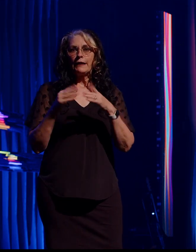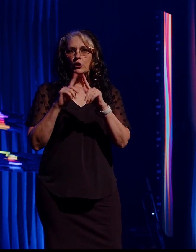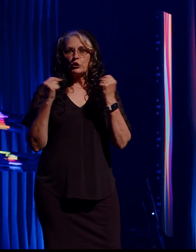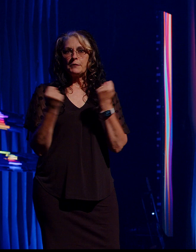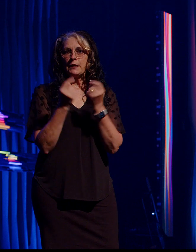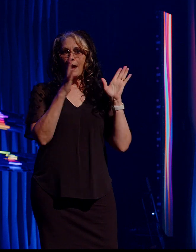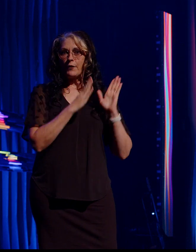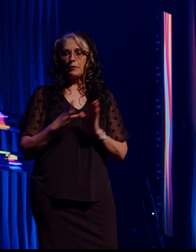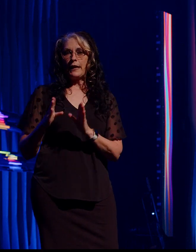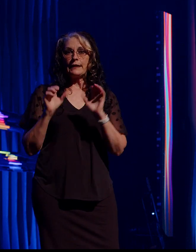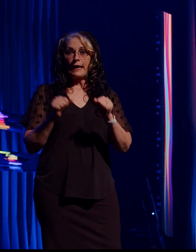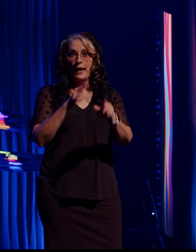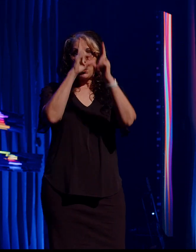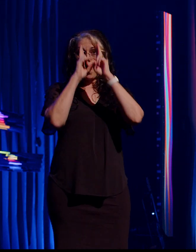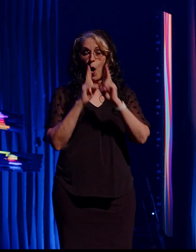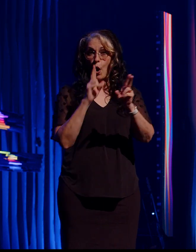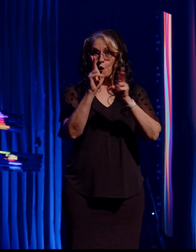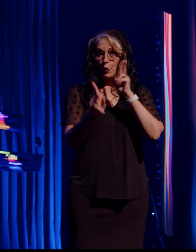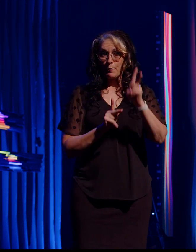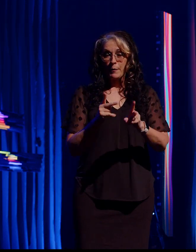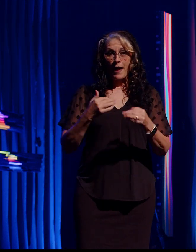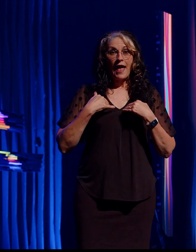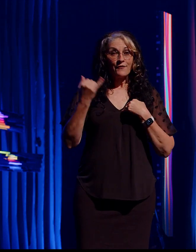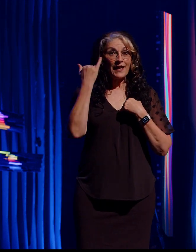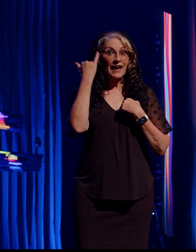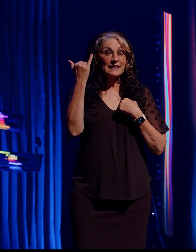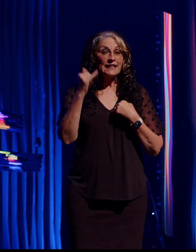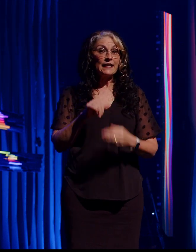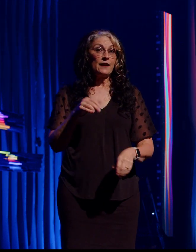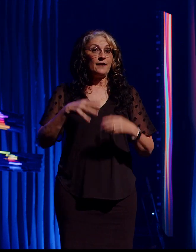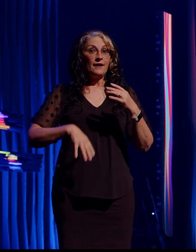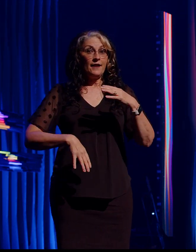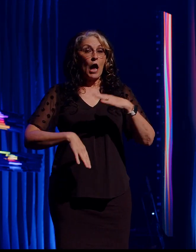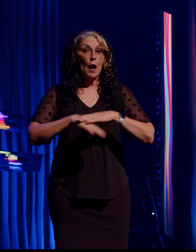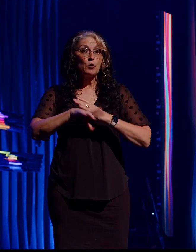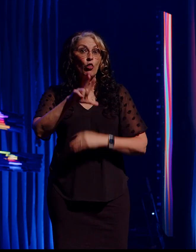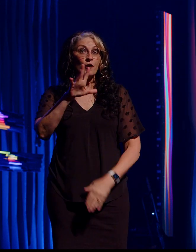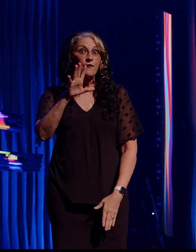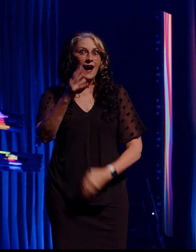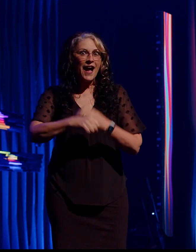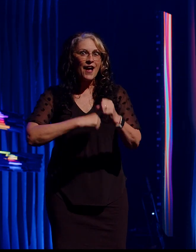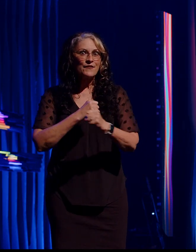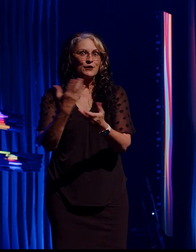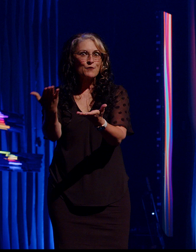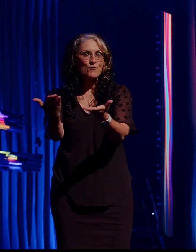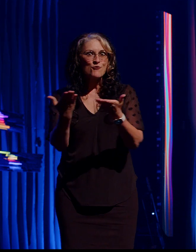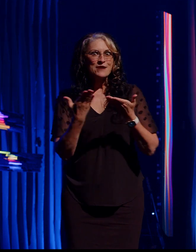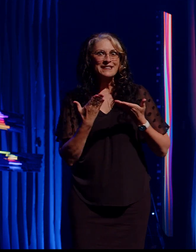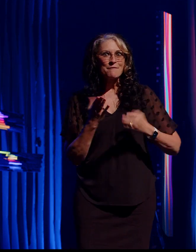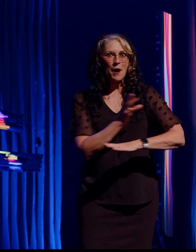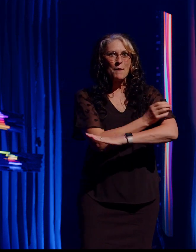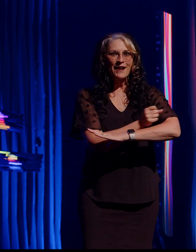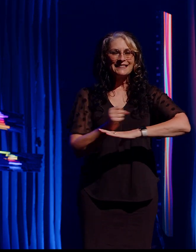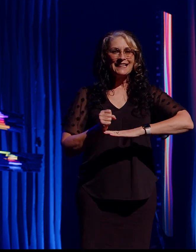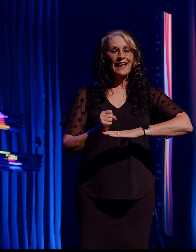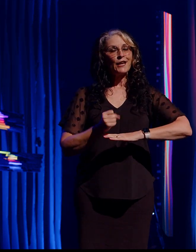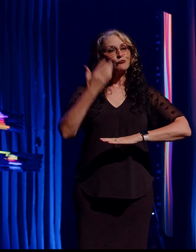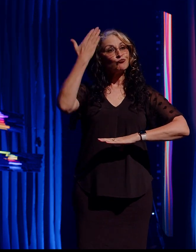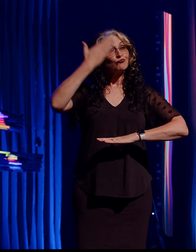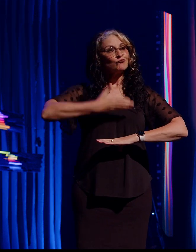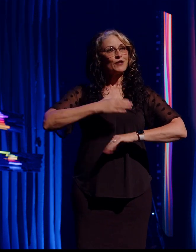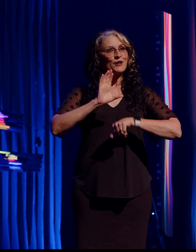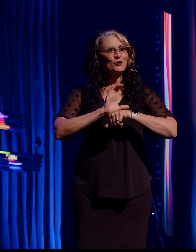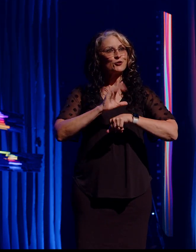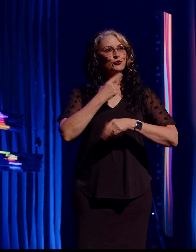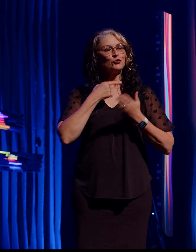a plan of how we can honor people and had the idea that once they get to 35 years that we'd like to bring them up in front of the church just to show